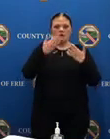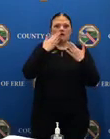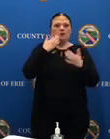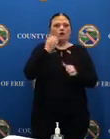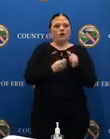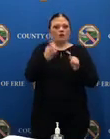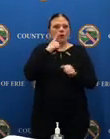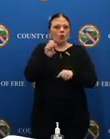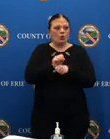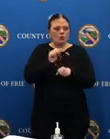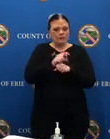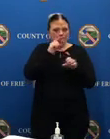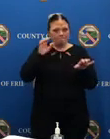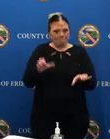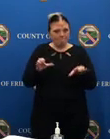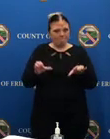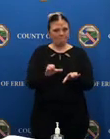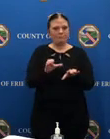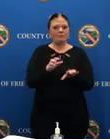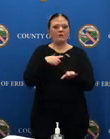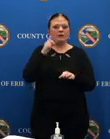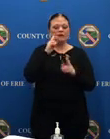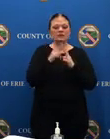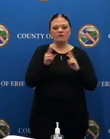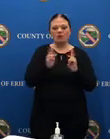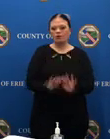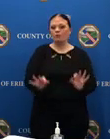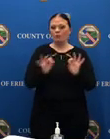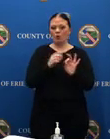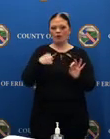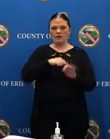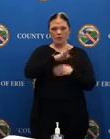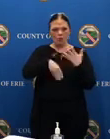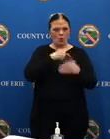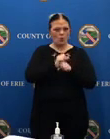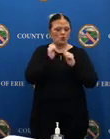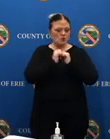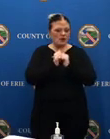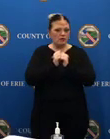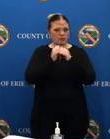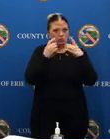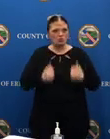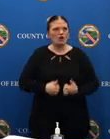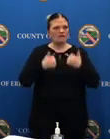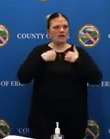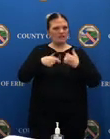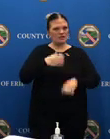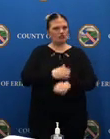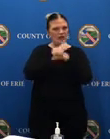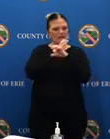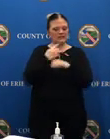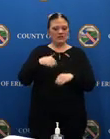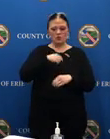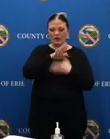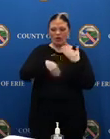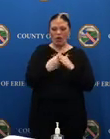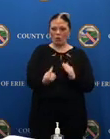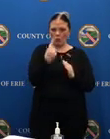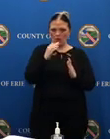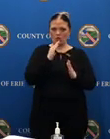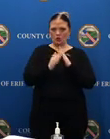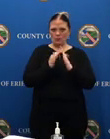everyone for their work that they've done. I think it's very important that we all work together to get through this crisis. We are all one